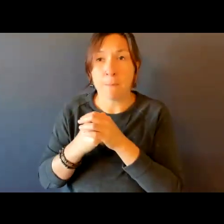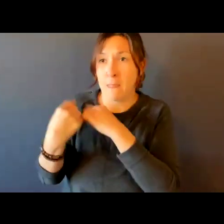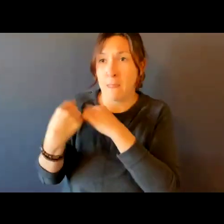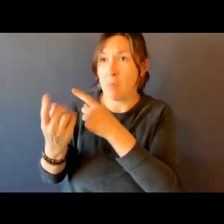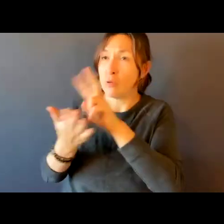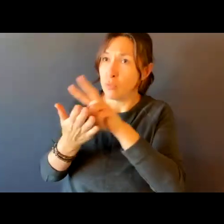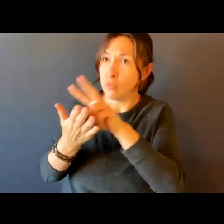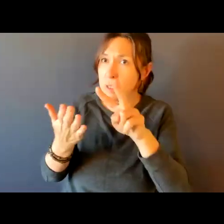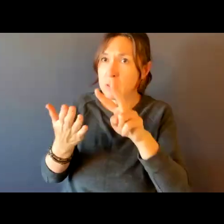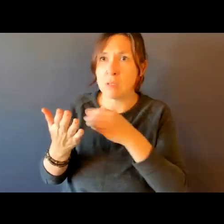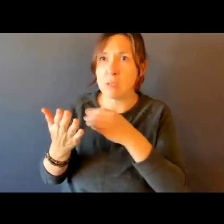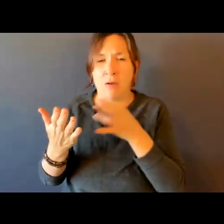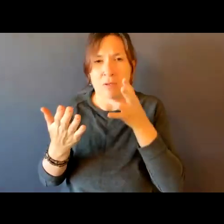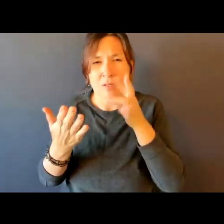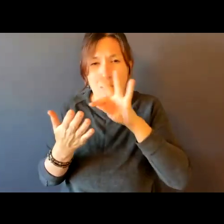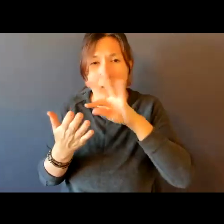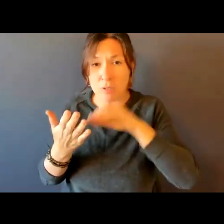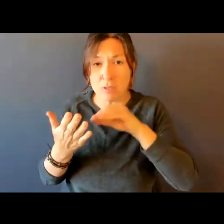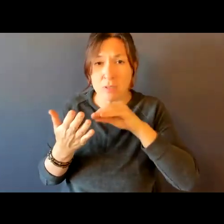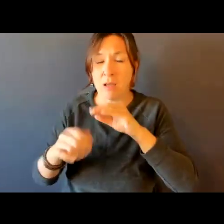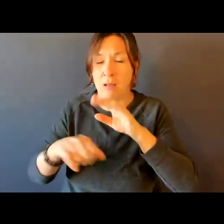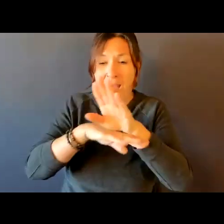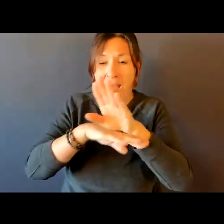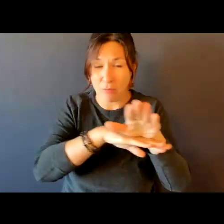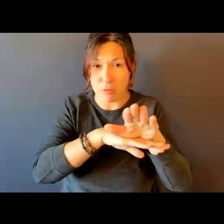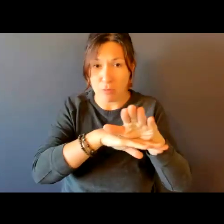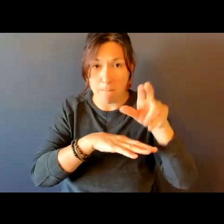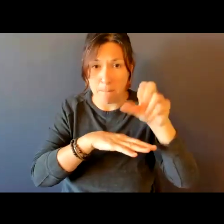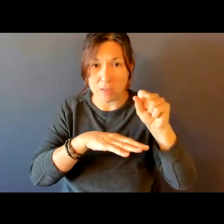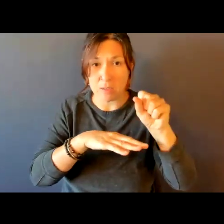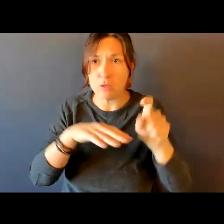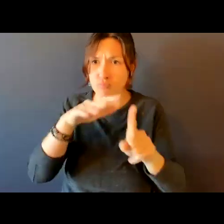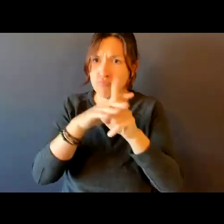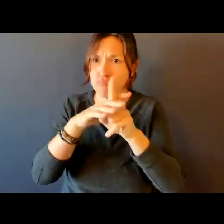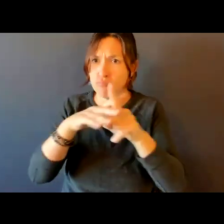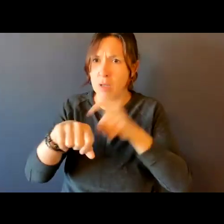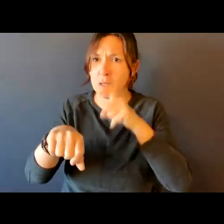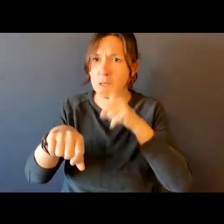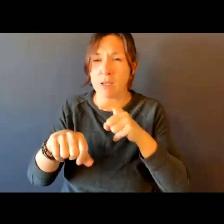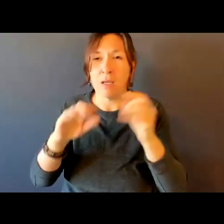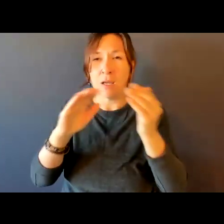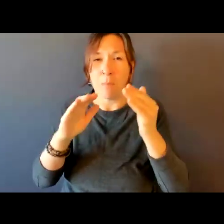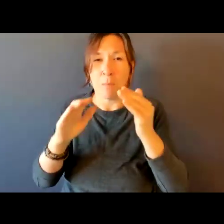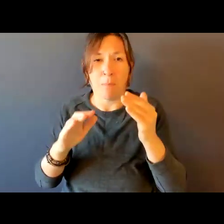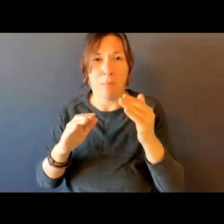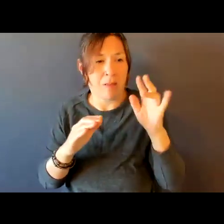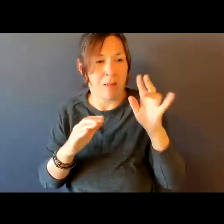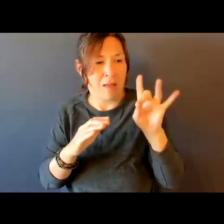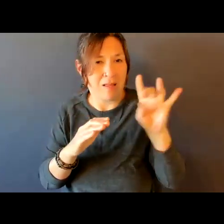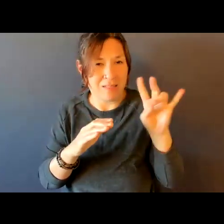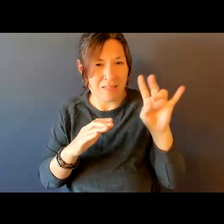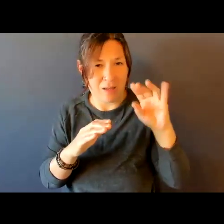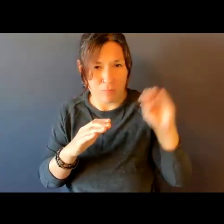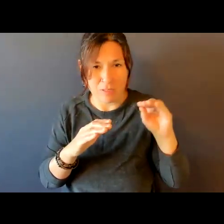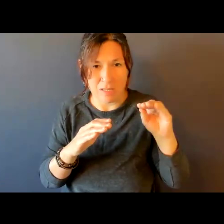weeks, 79% of afternoon buses arrived at school on time, compared to 87% the same